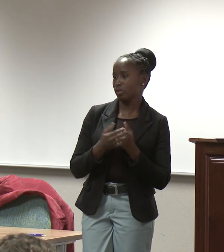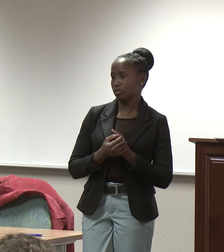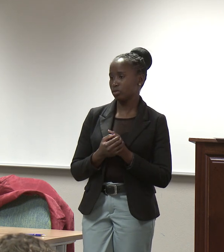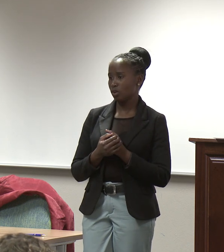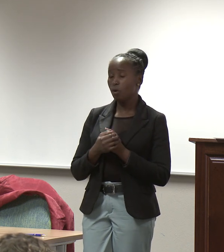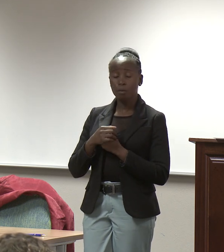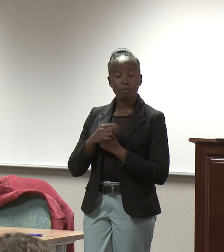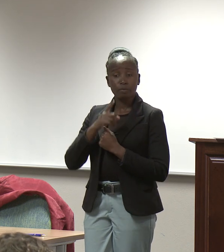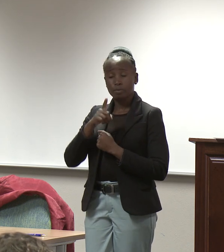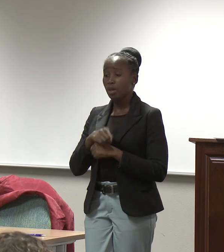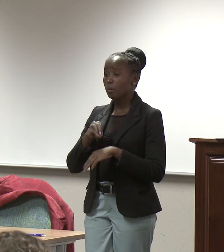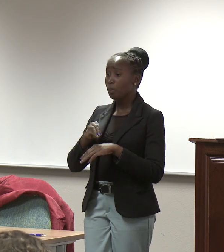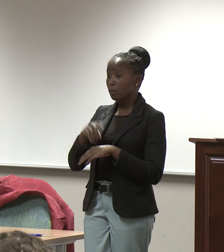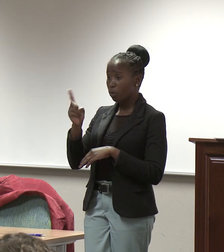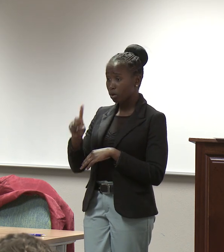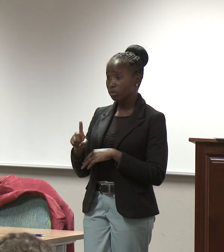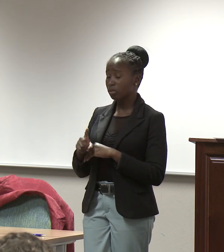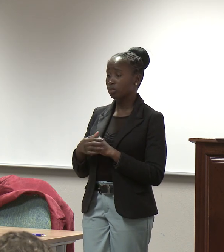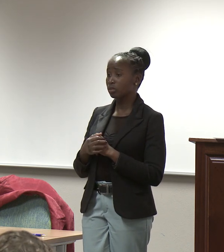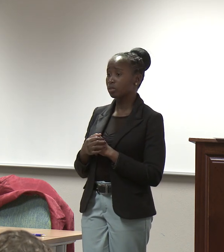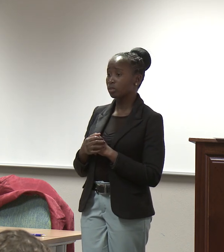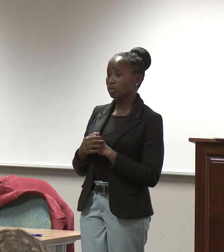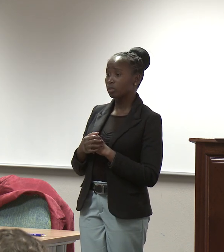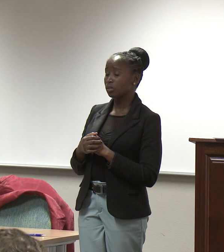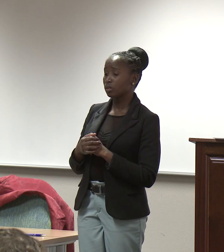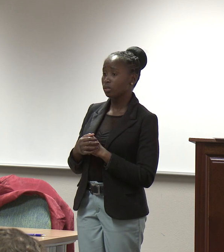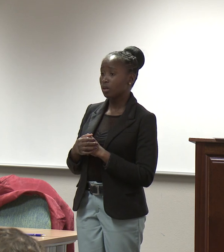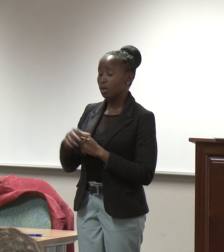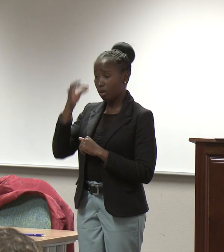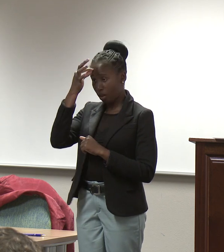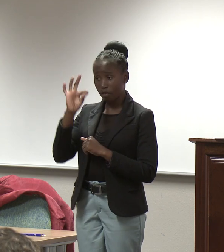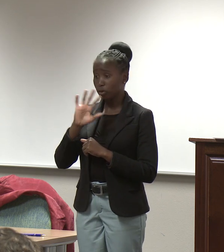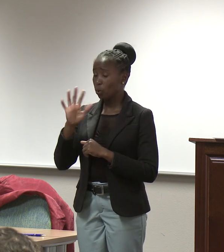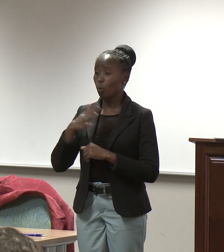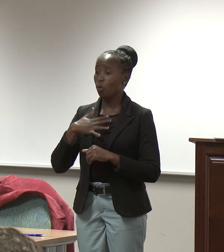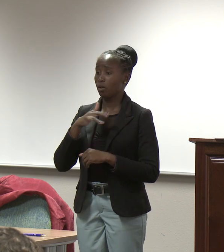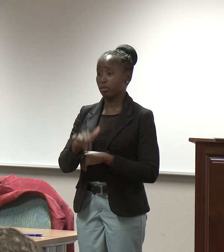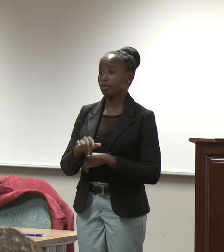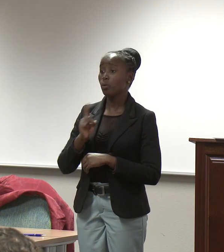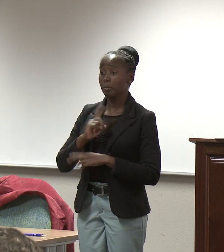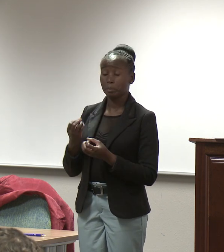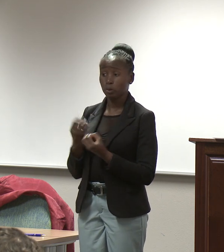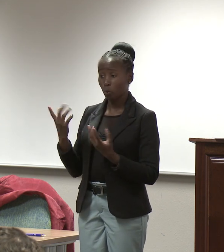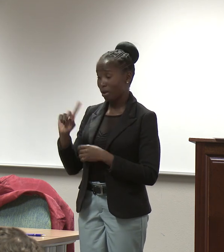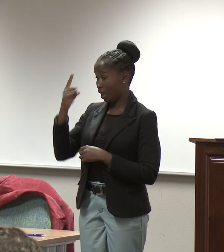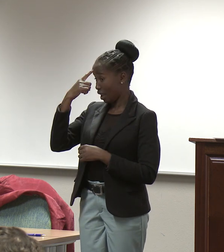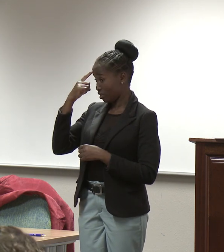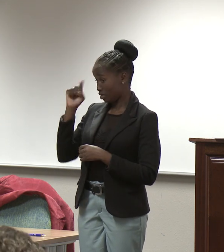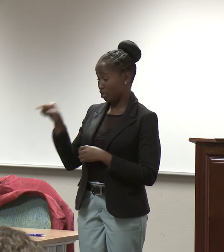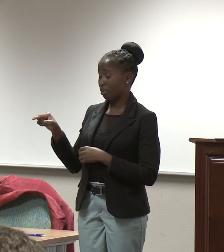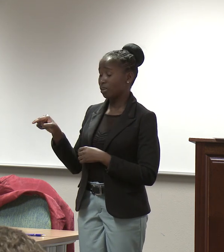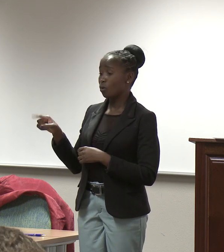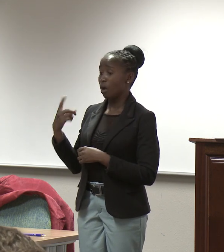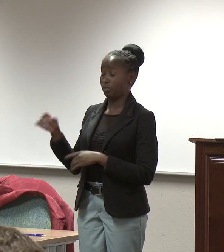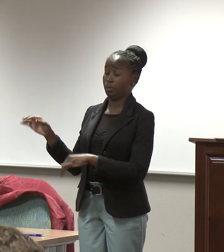is the governments don't like to do that. Modi in India is really a tragic case,